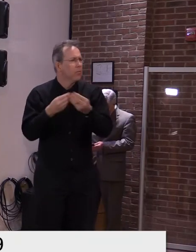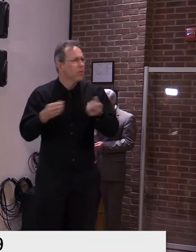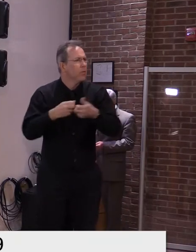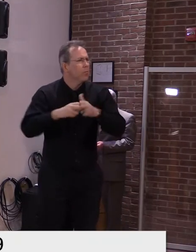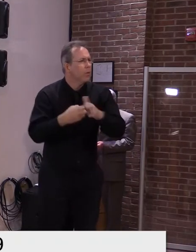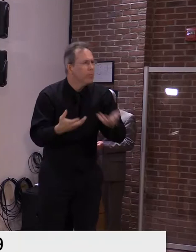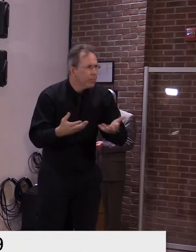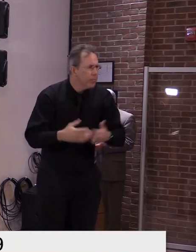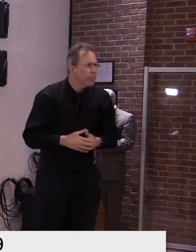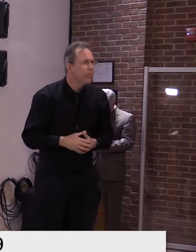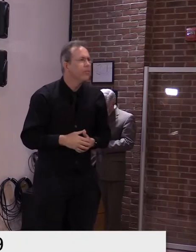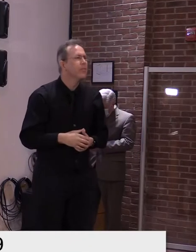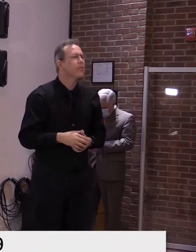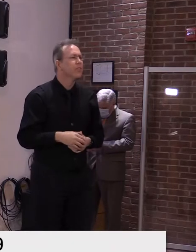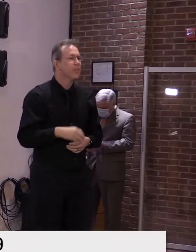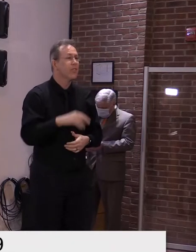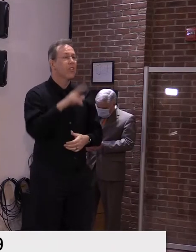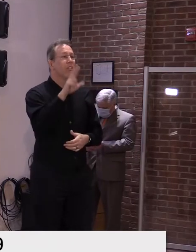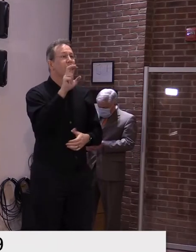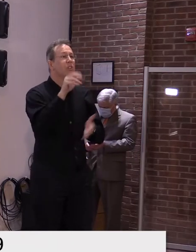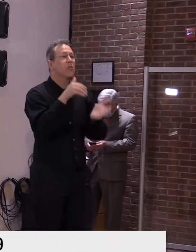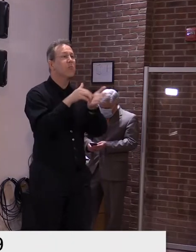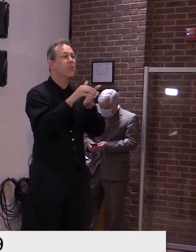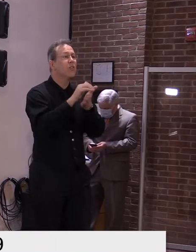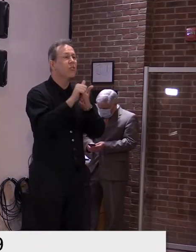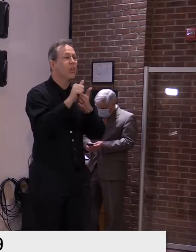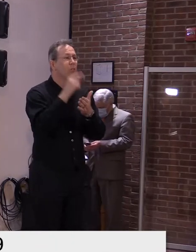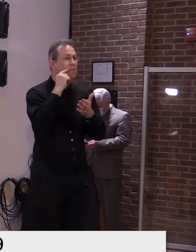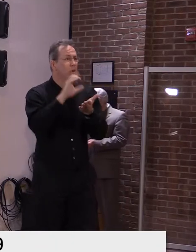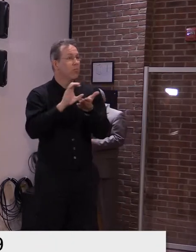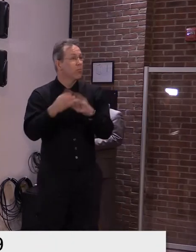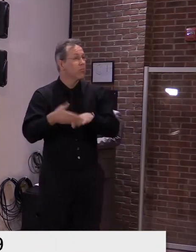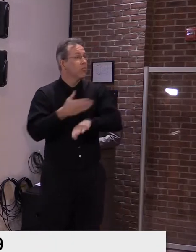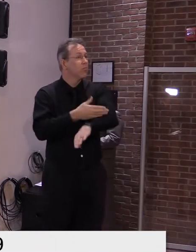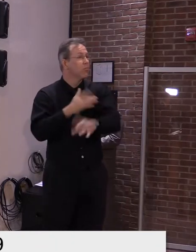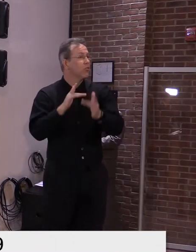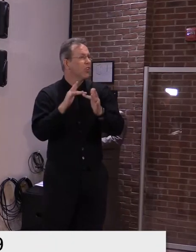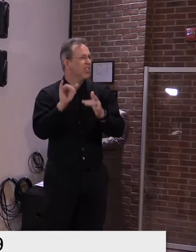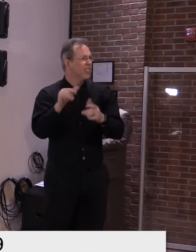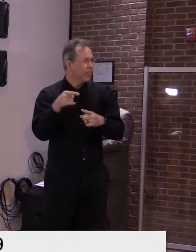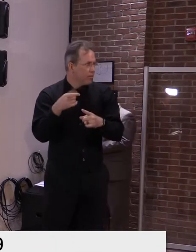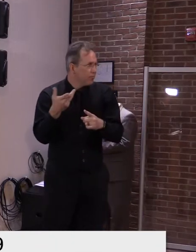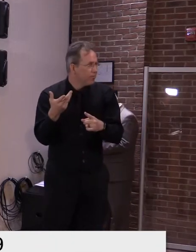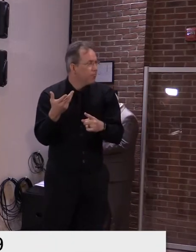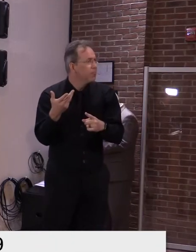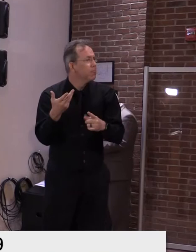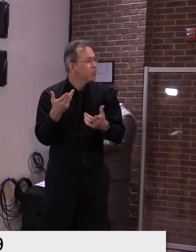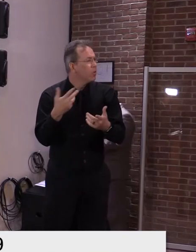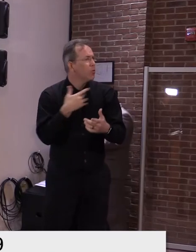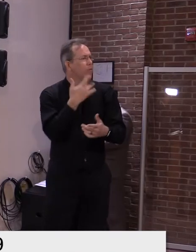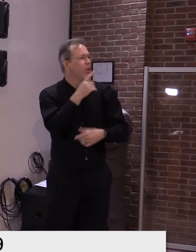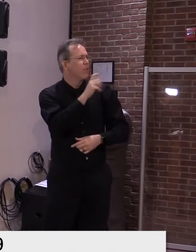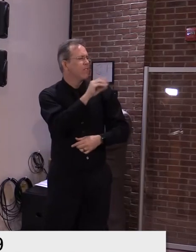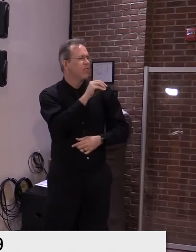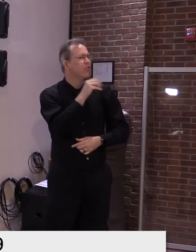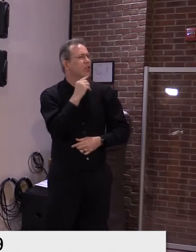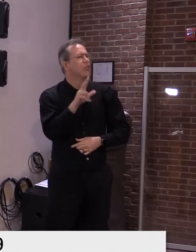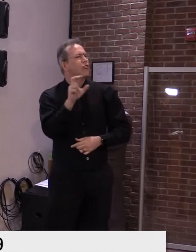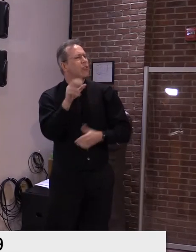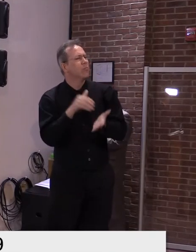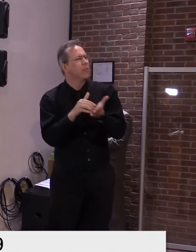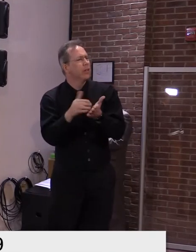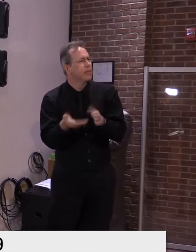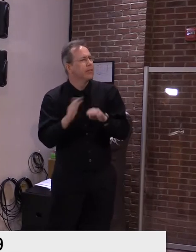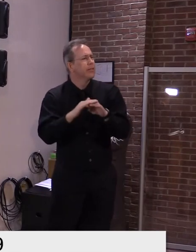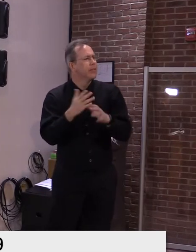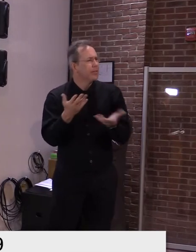broadband. And so we'll advocate, we'll put a plan together and work with the legislature on this, but that's one area.